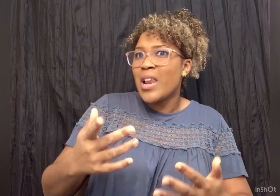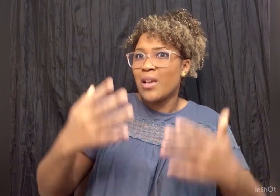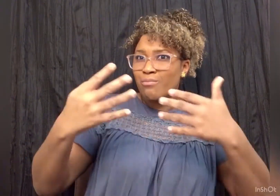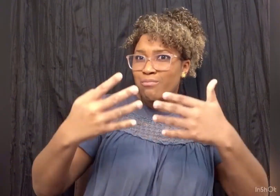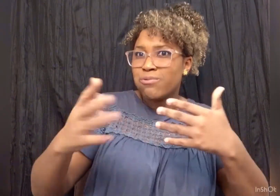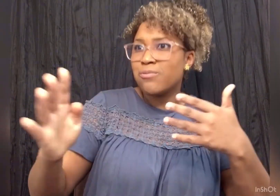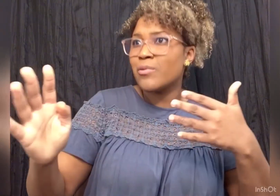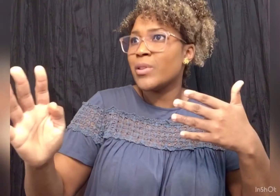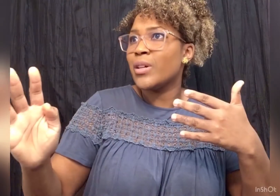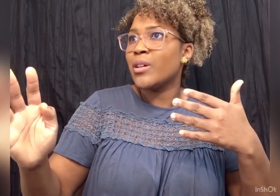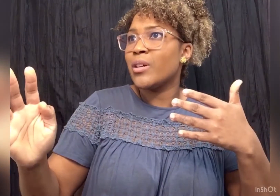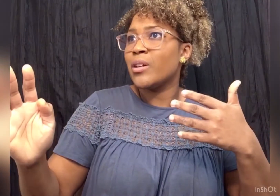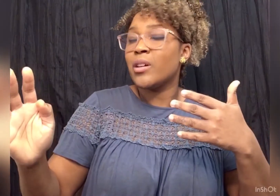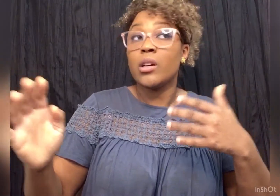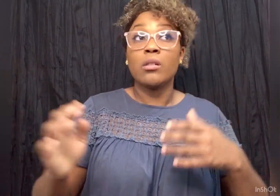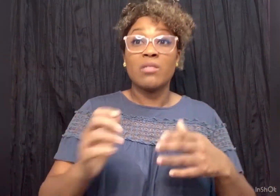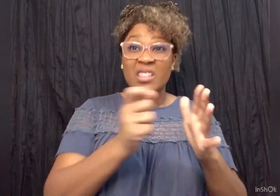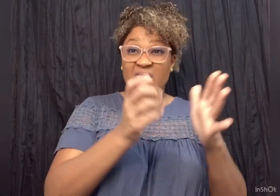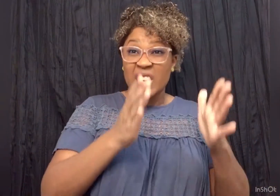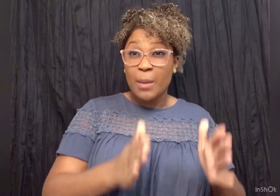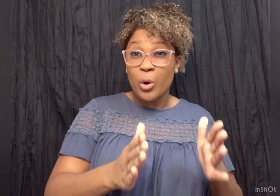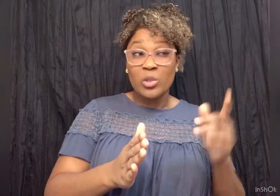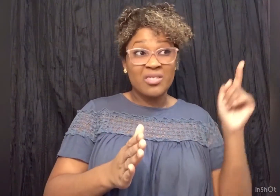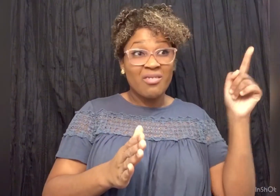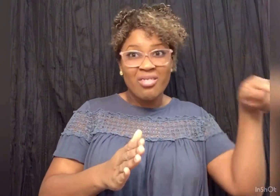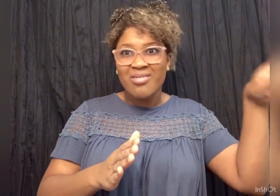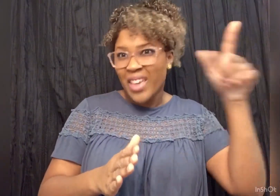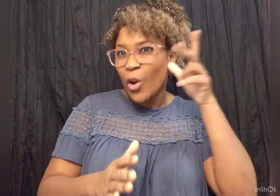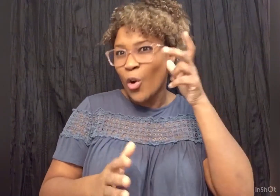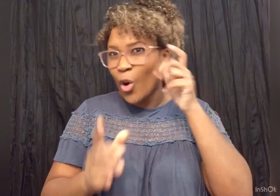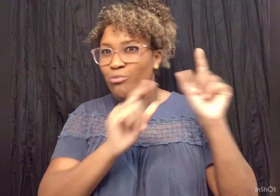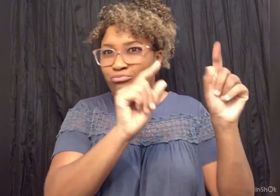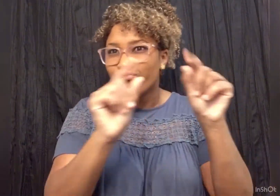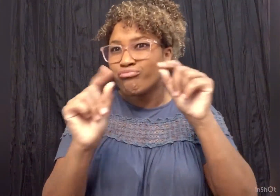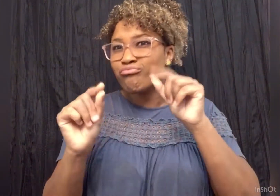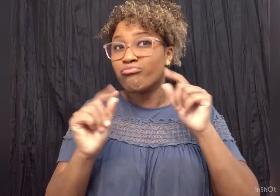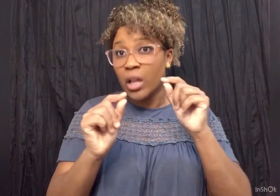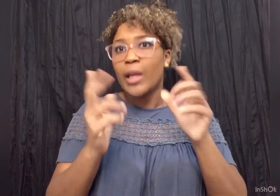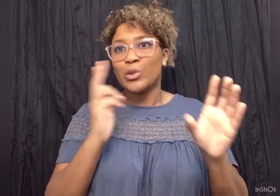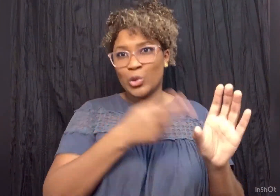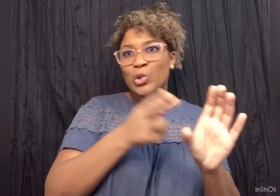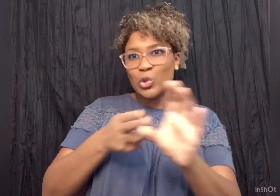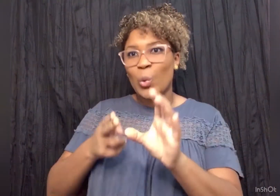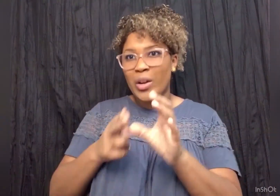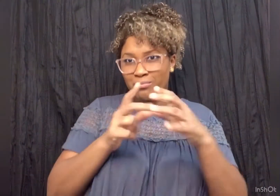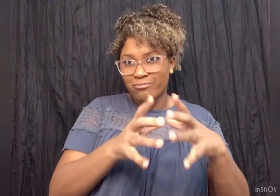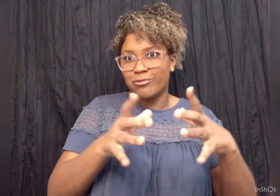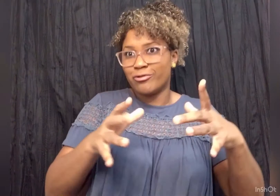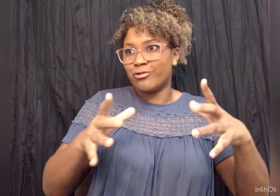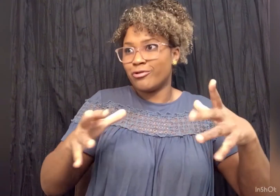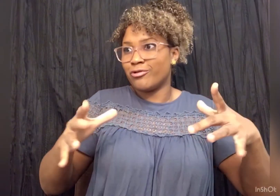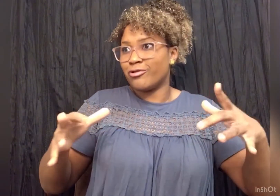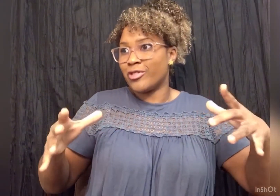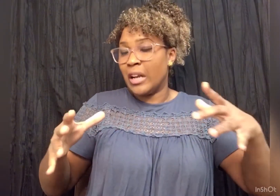Neighbors, hearing the rumors, had joined us. We stared at our watches. Time had slowed